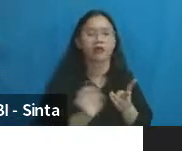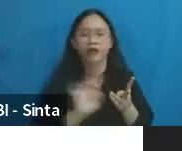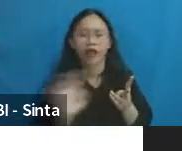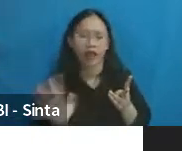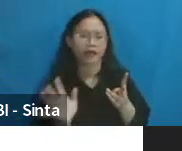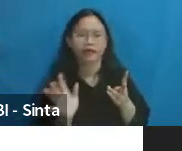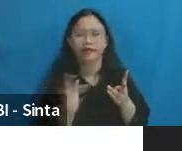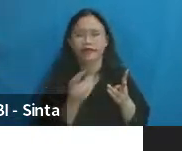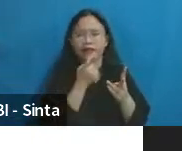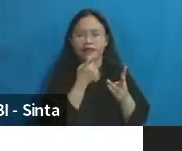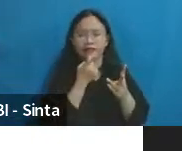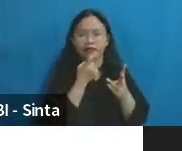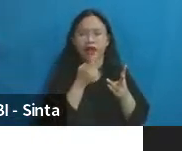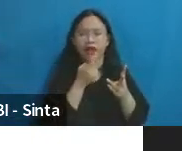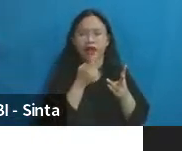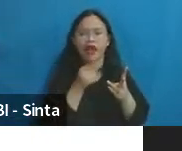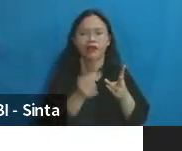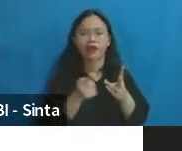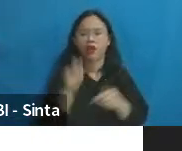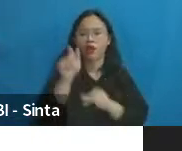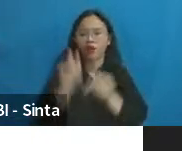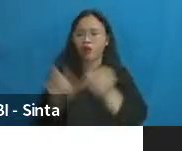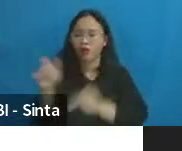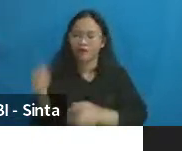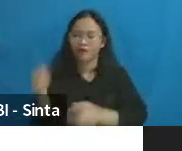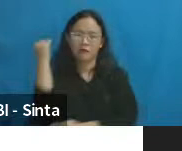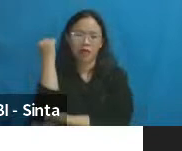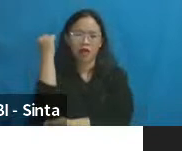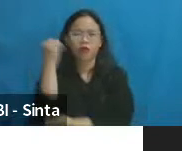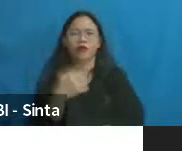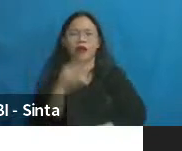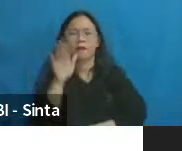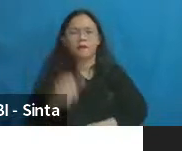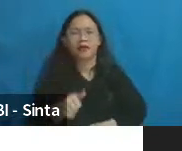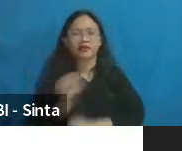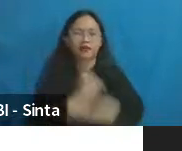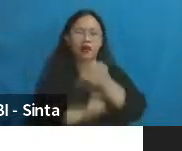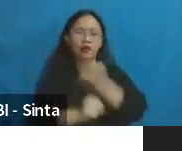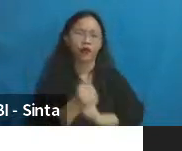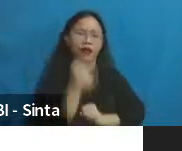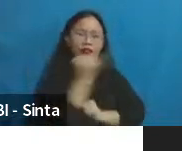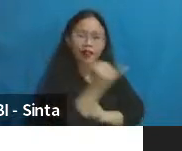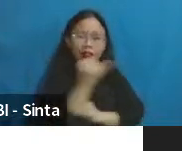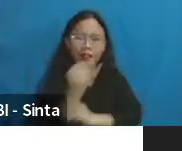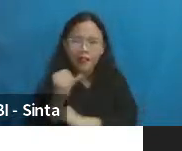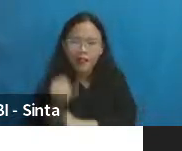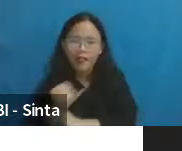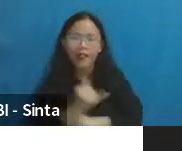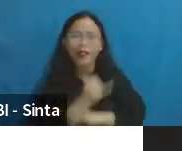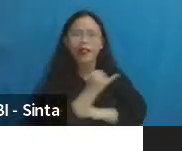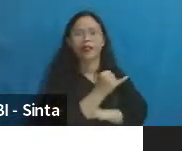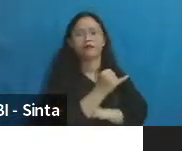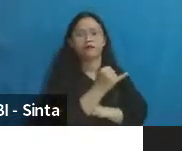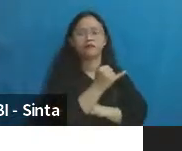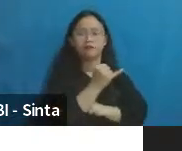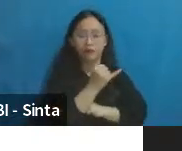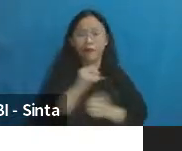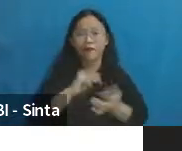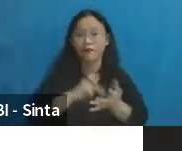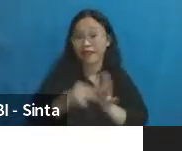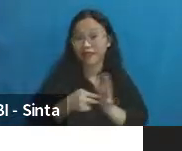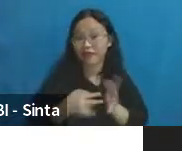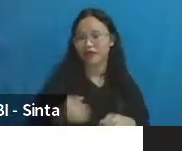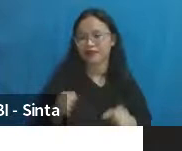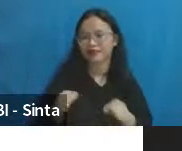the justice system is not working to provide good justice for the victims of these human rights